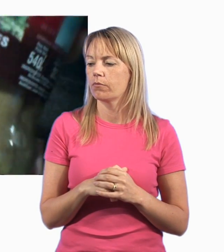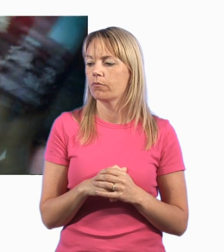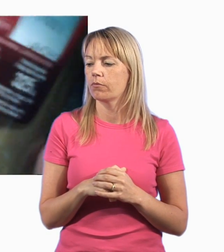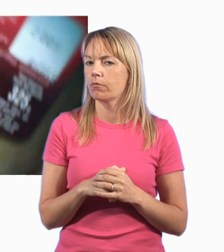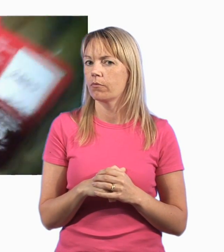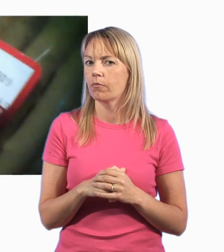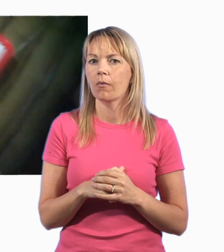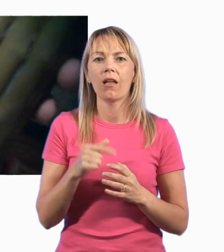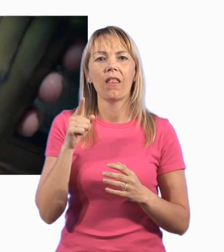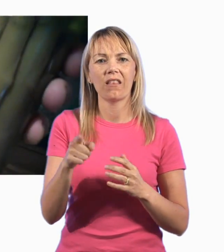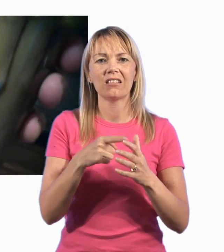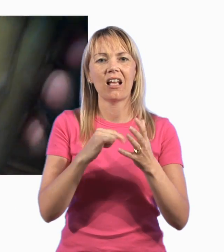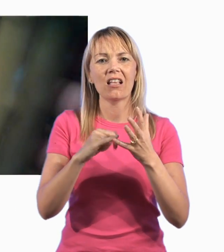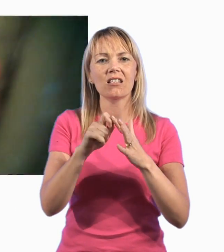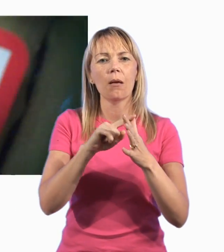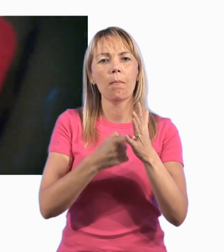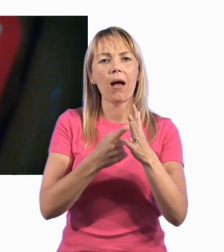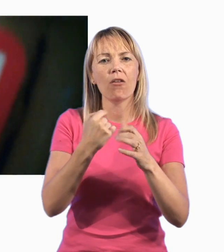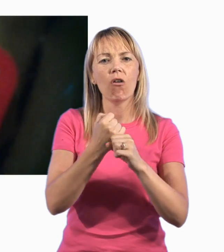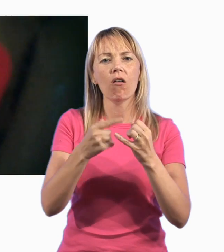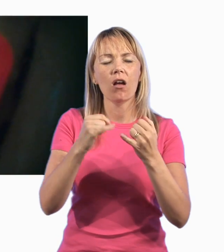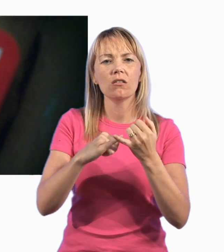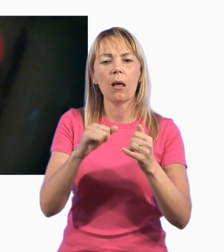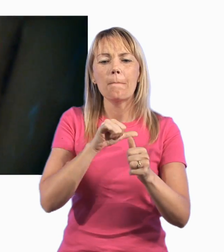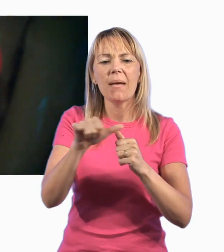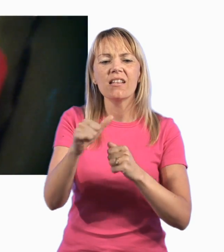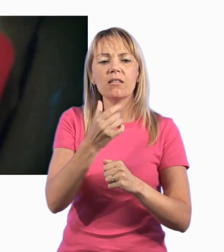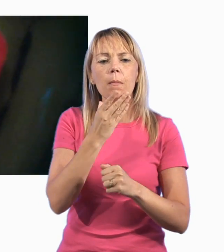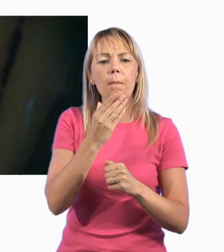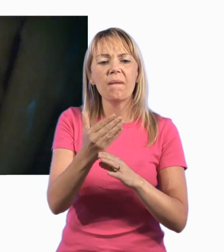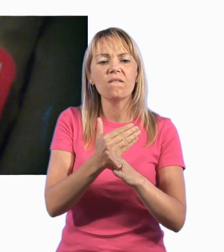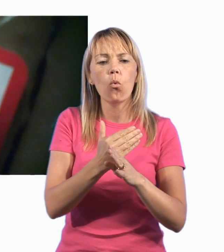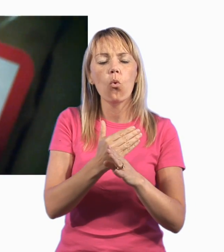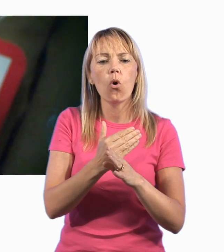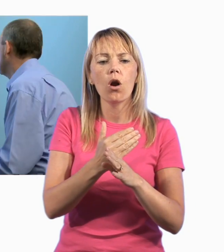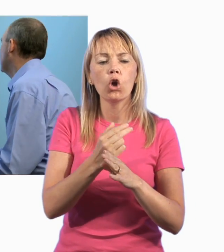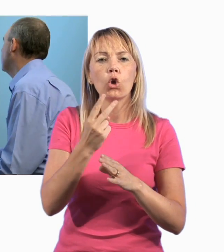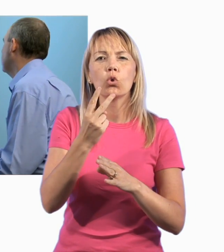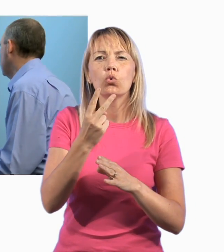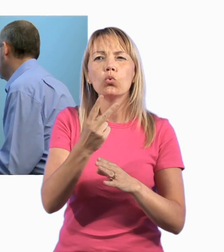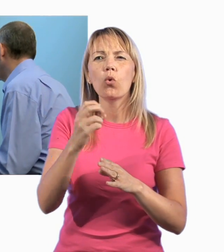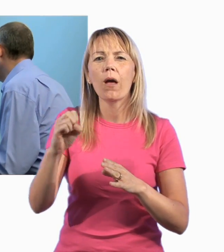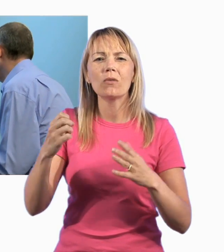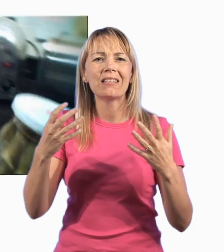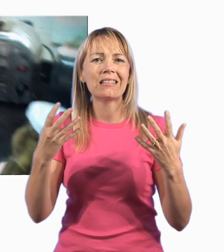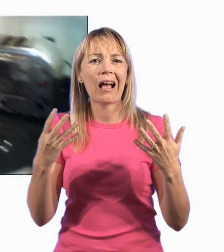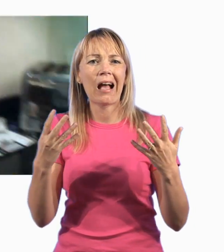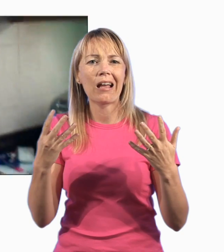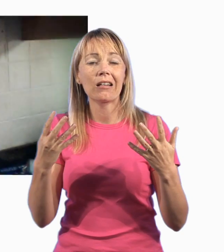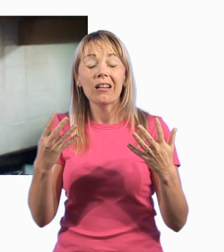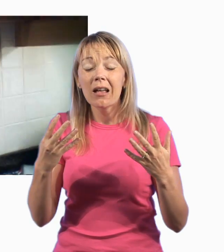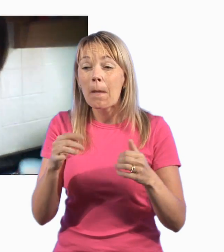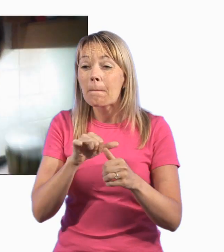This asparagus has a best before date of somewhere in 2009. Best